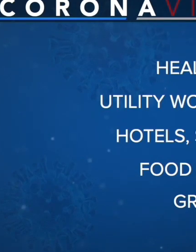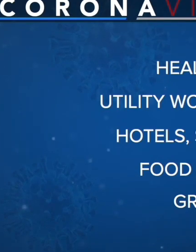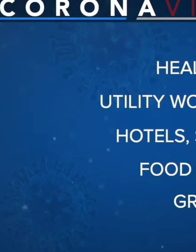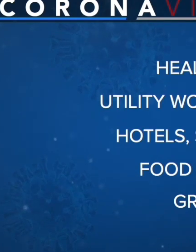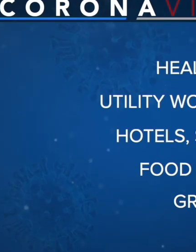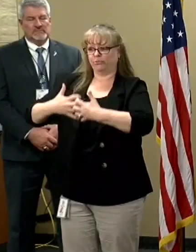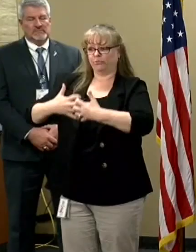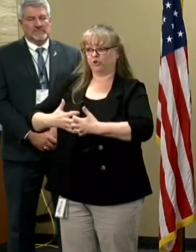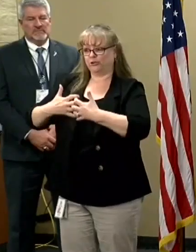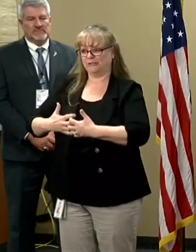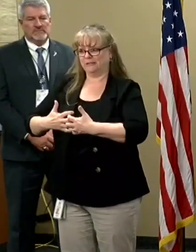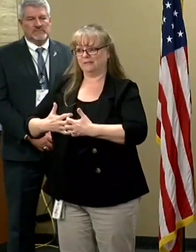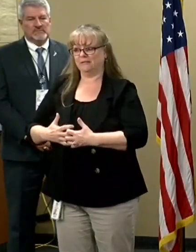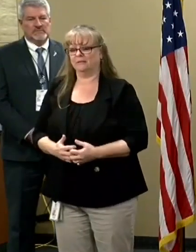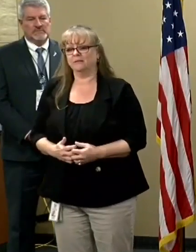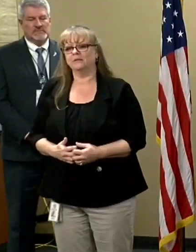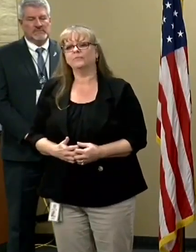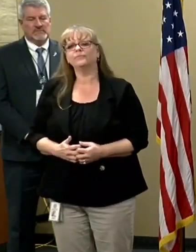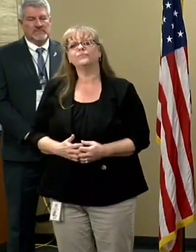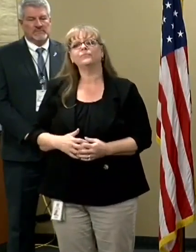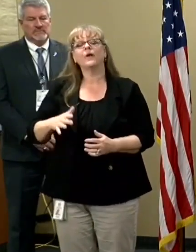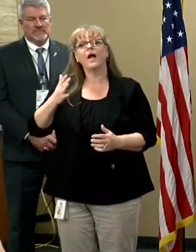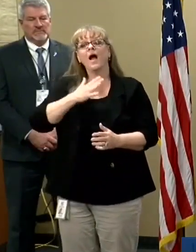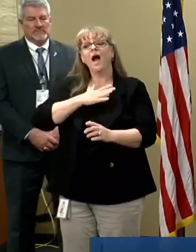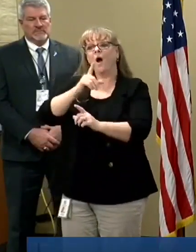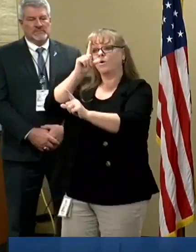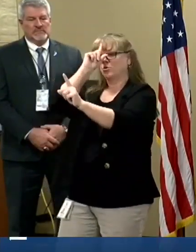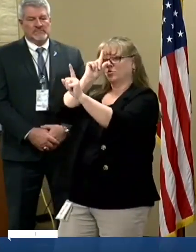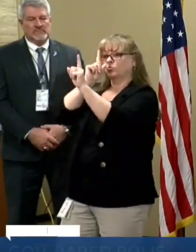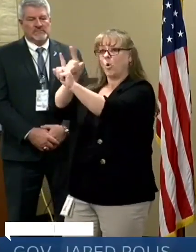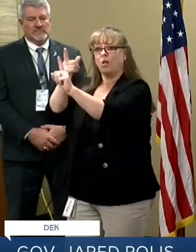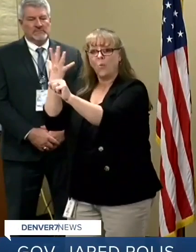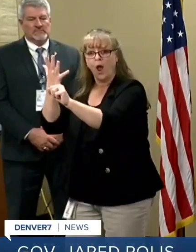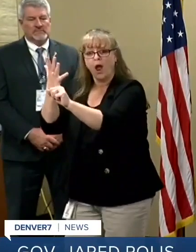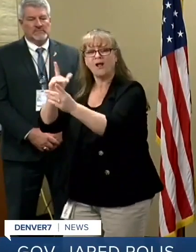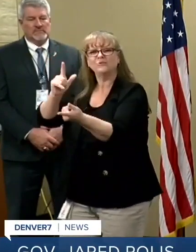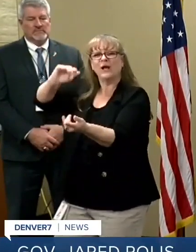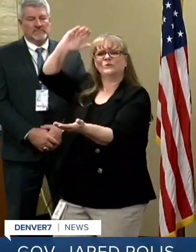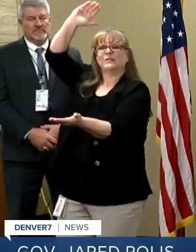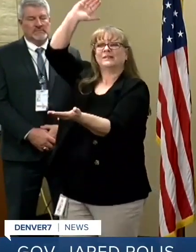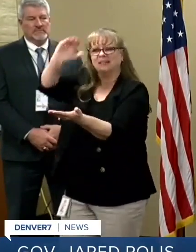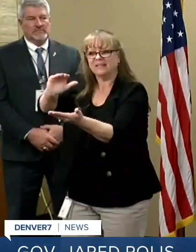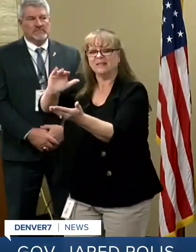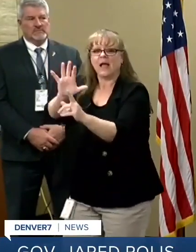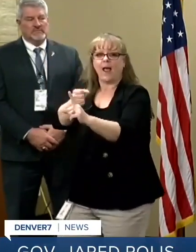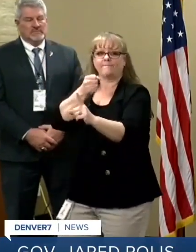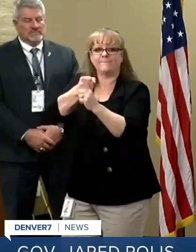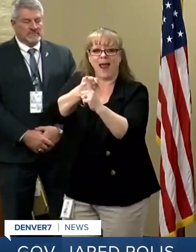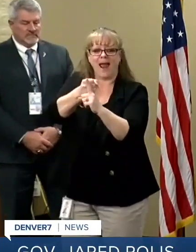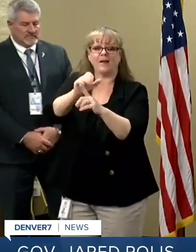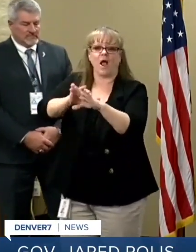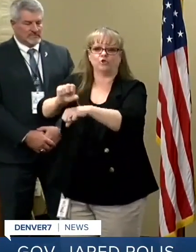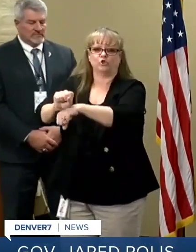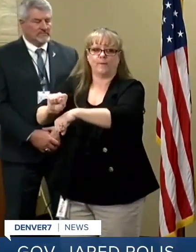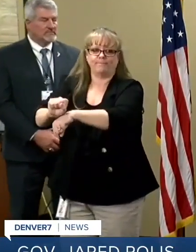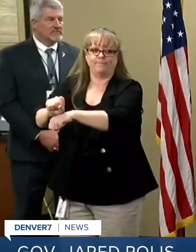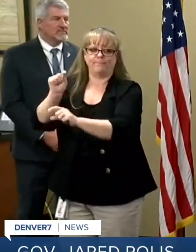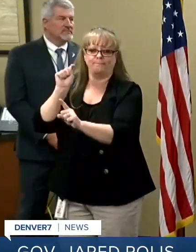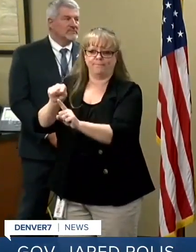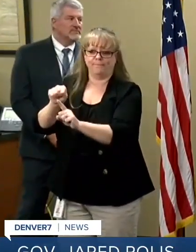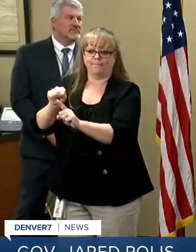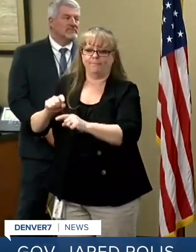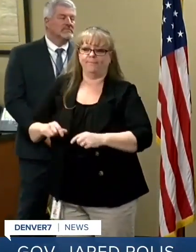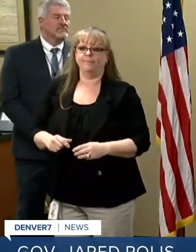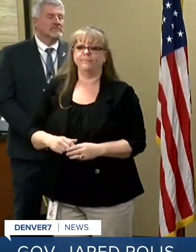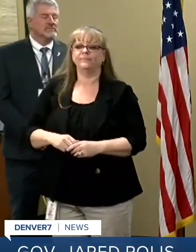thedenverchannel.com. By acting boldly now, we can limit the duration of this economic crisis. Rather than have